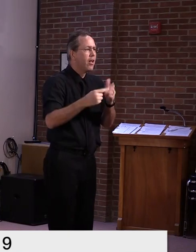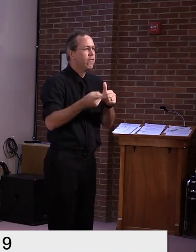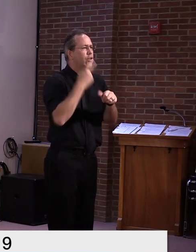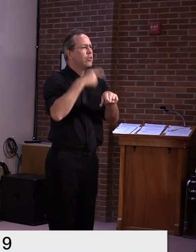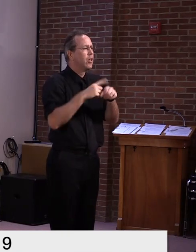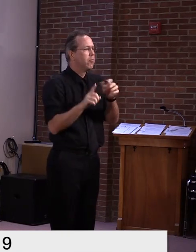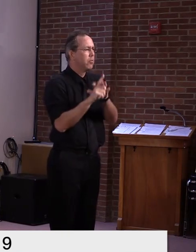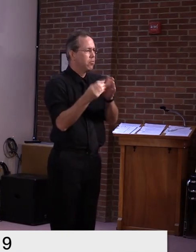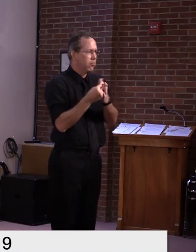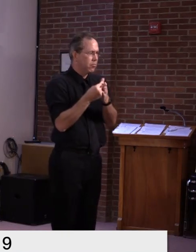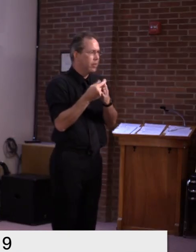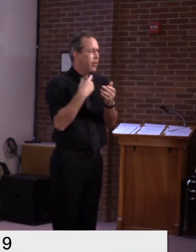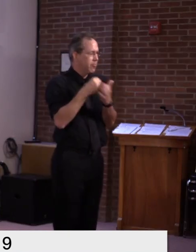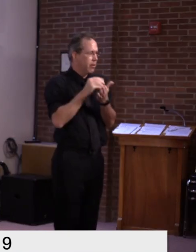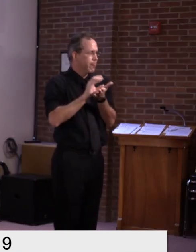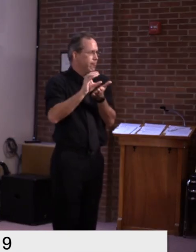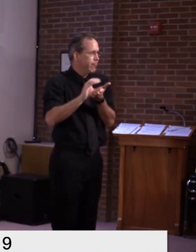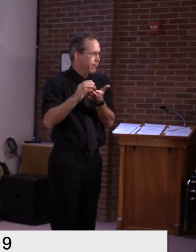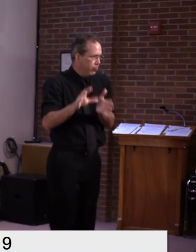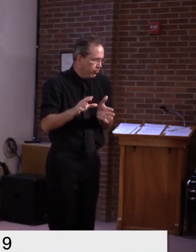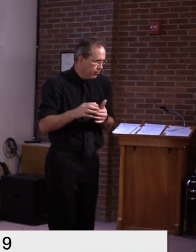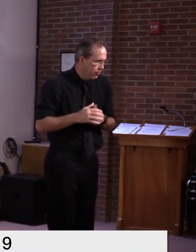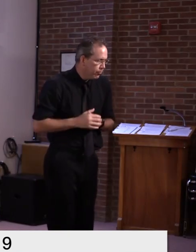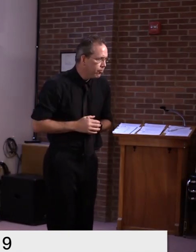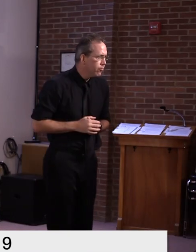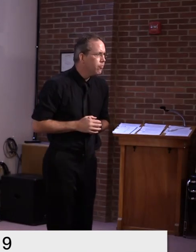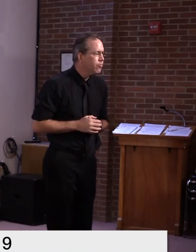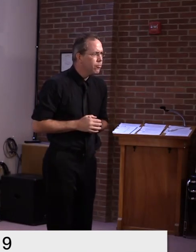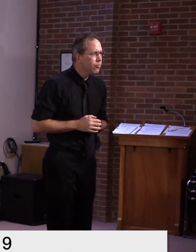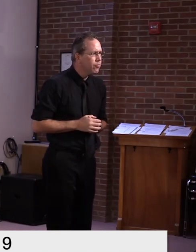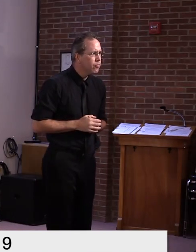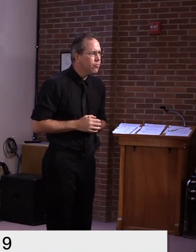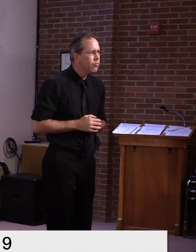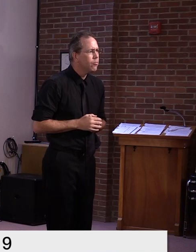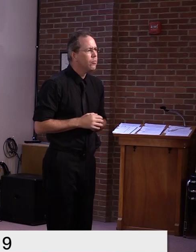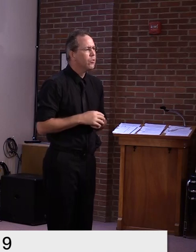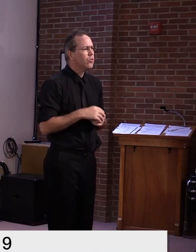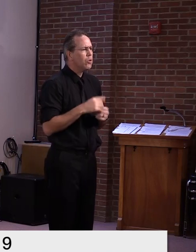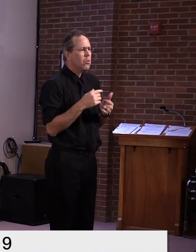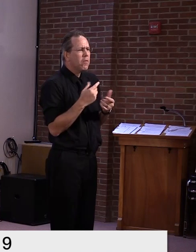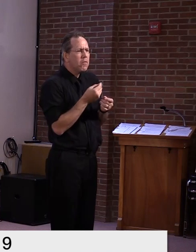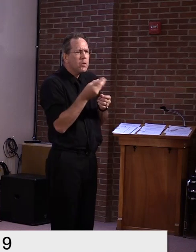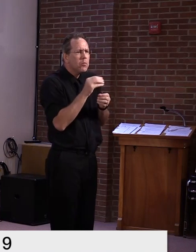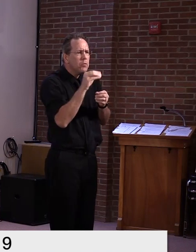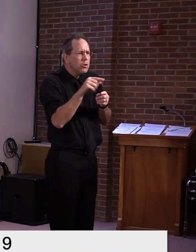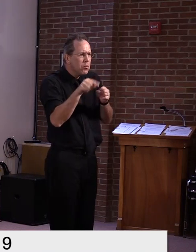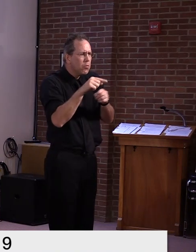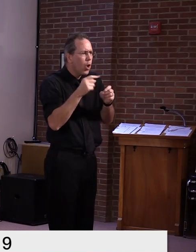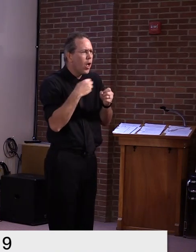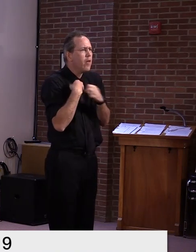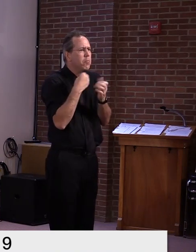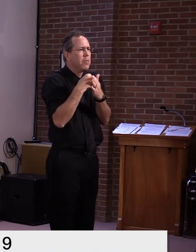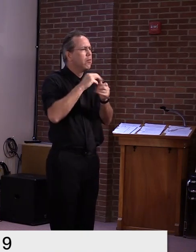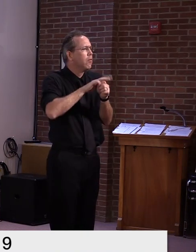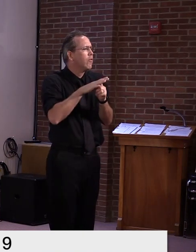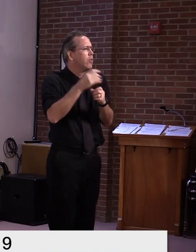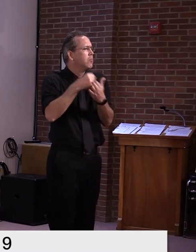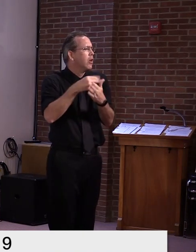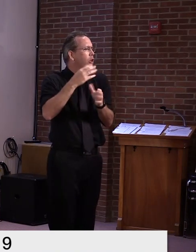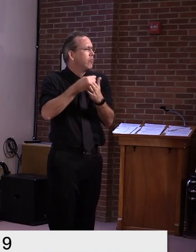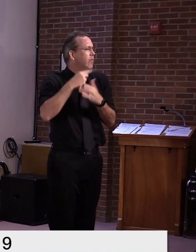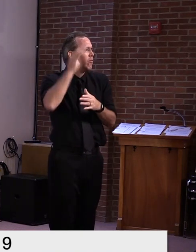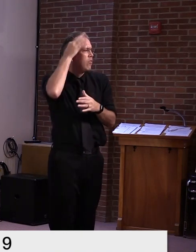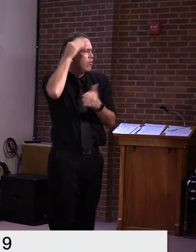AHS. 22% had received some form of COVID-19 relief from